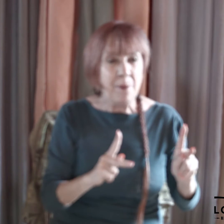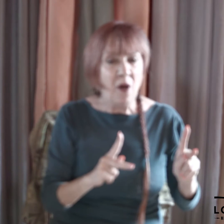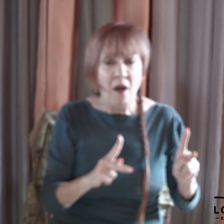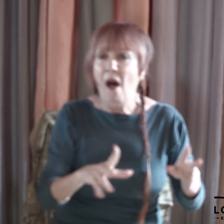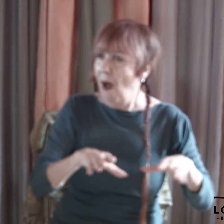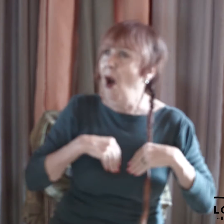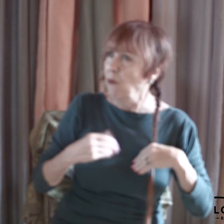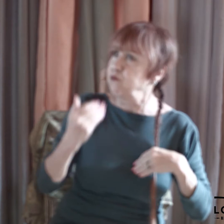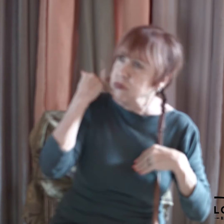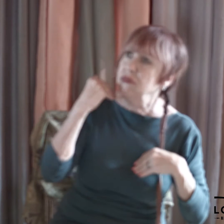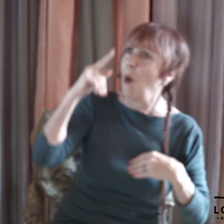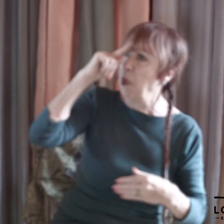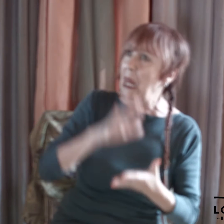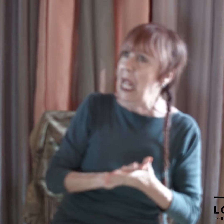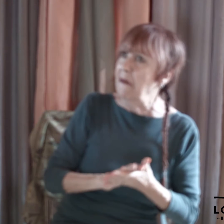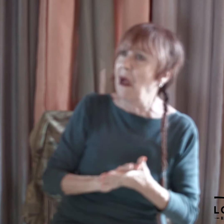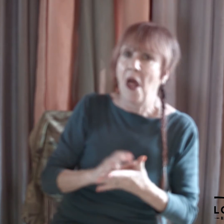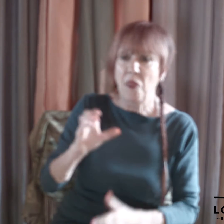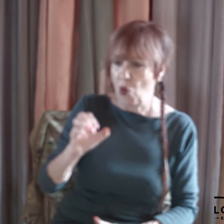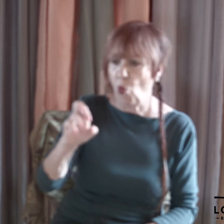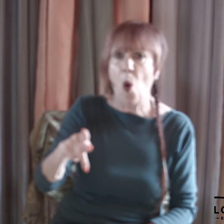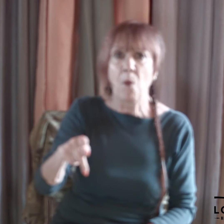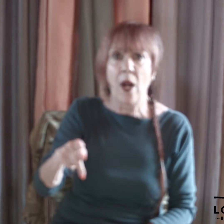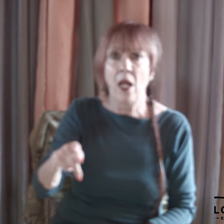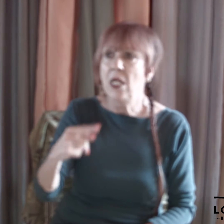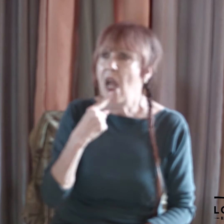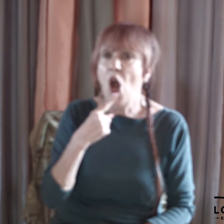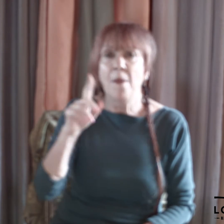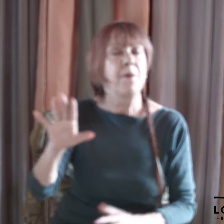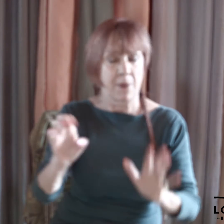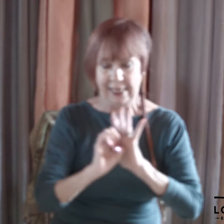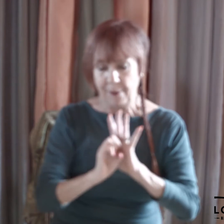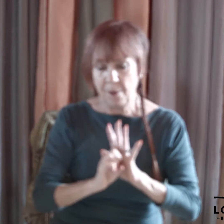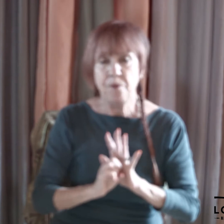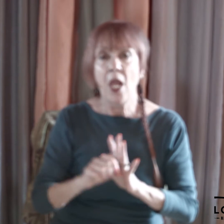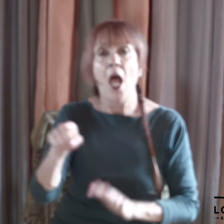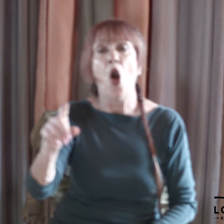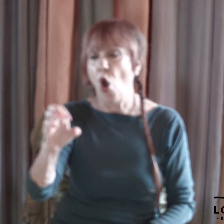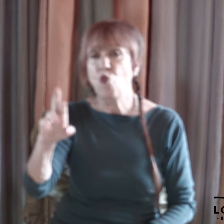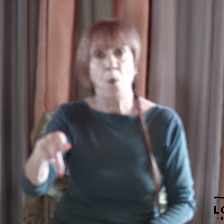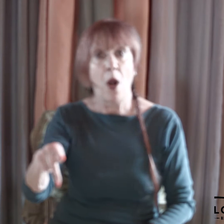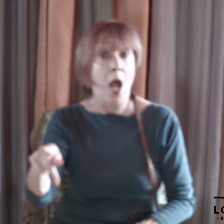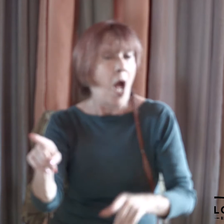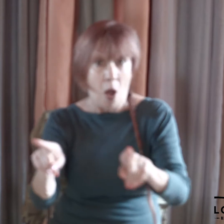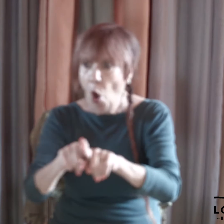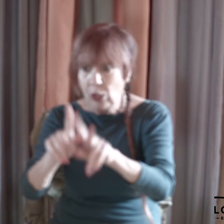in by proposals made by corporate power. For instance, the claim that a corporation is a